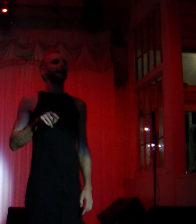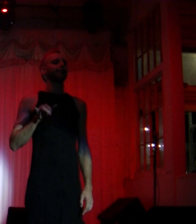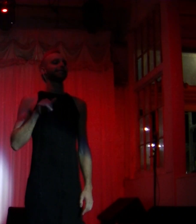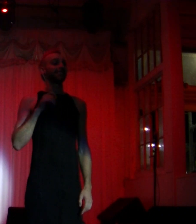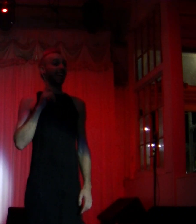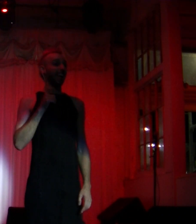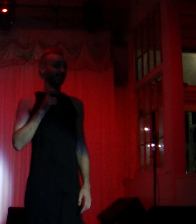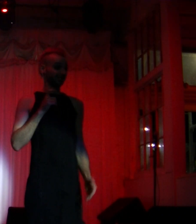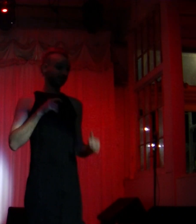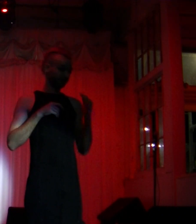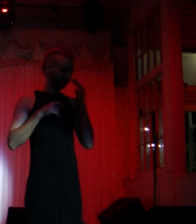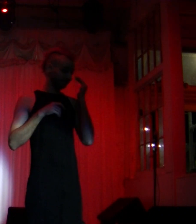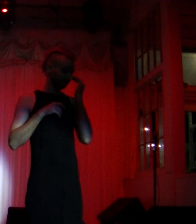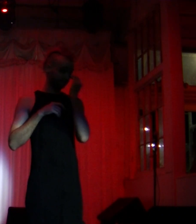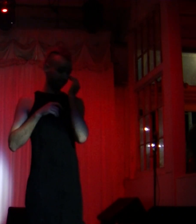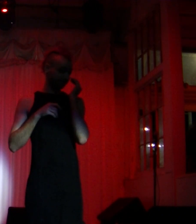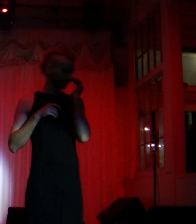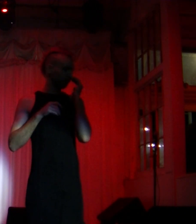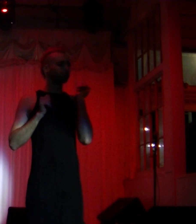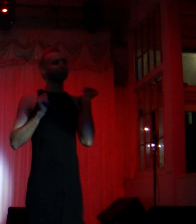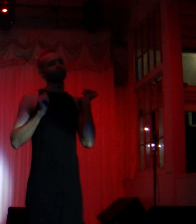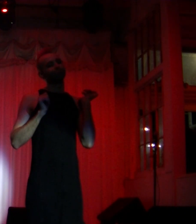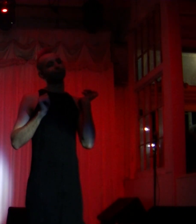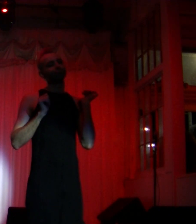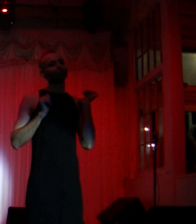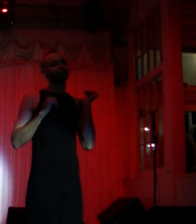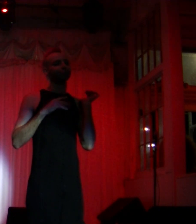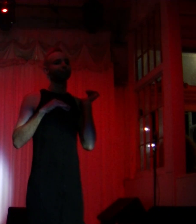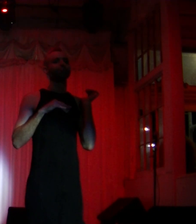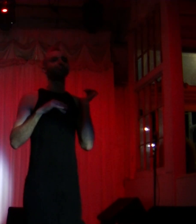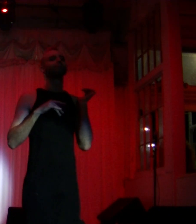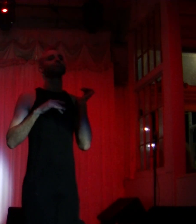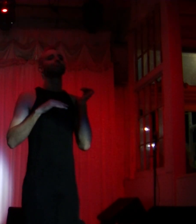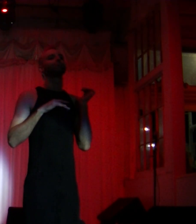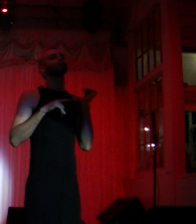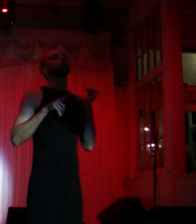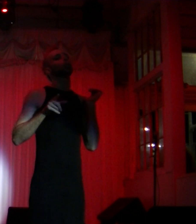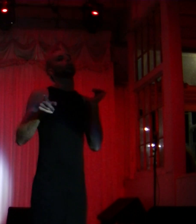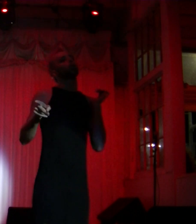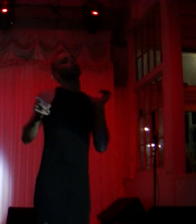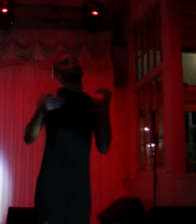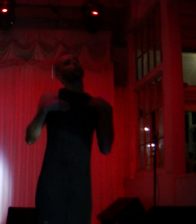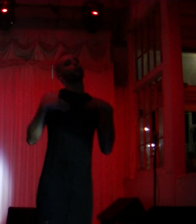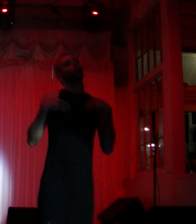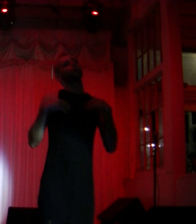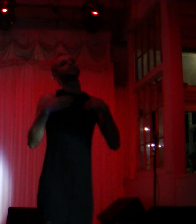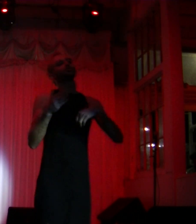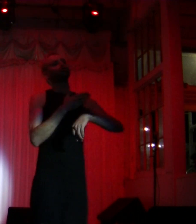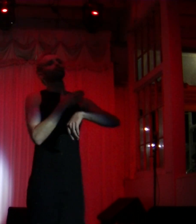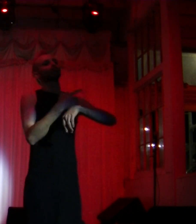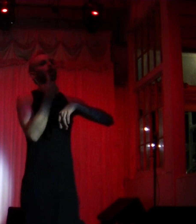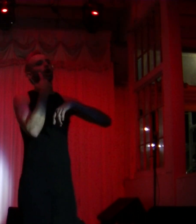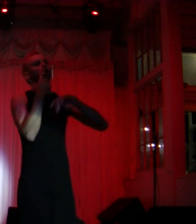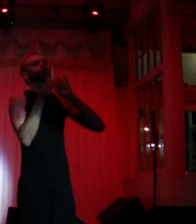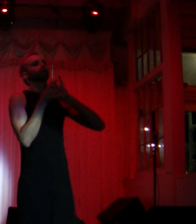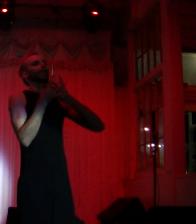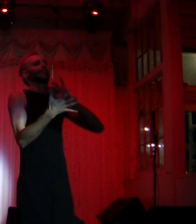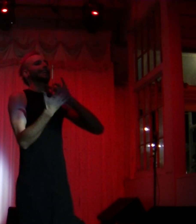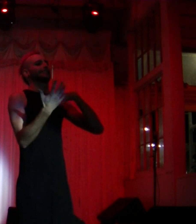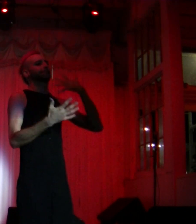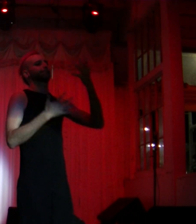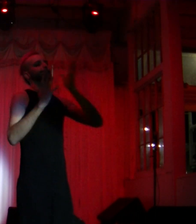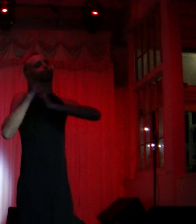artist? Okay, cool. So he had this song that came out a couple years ago